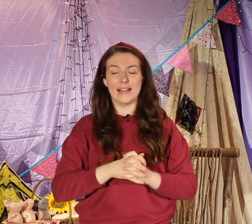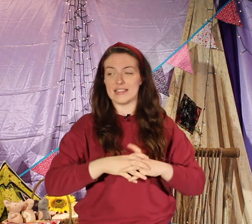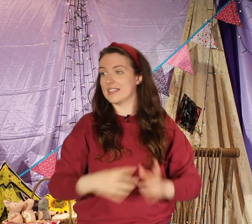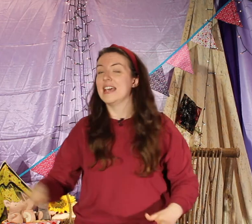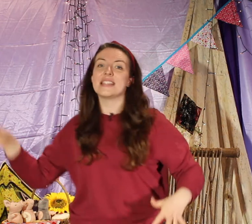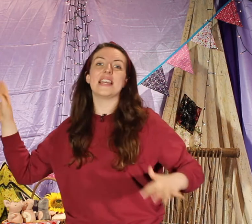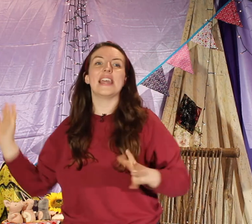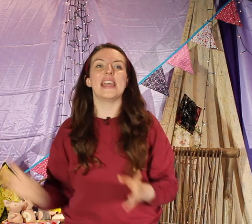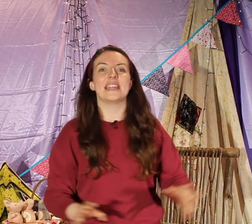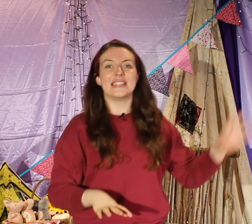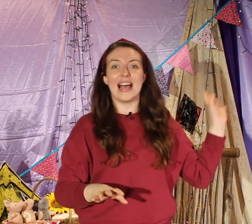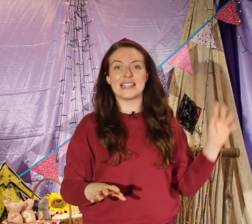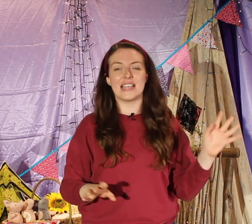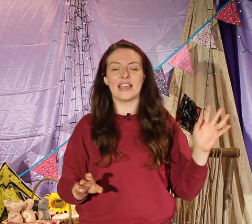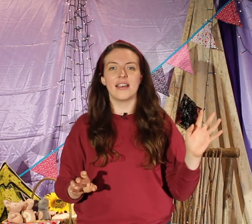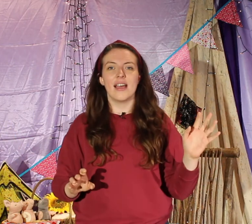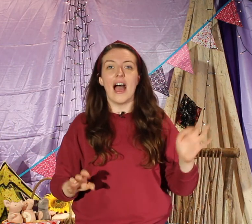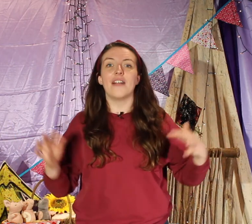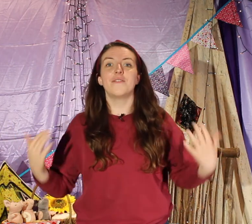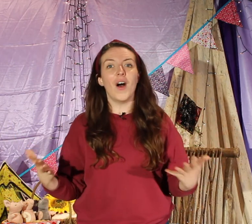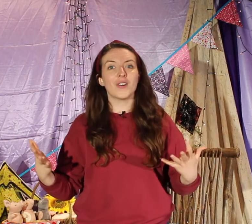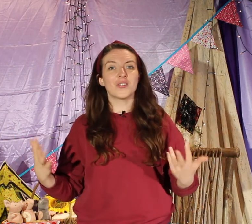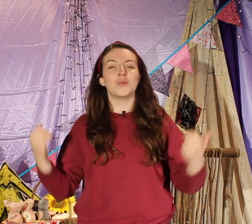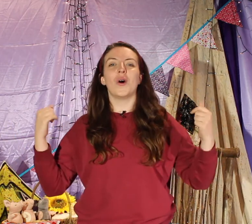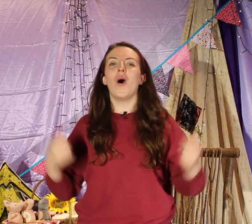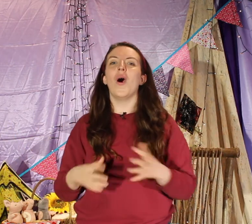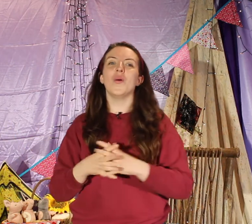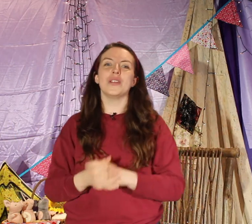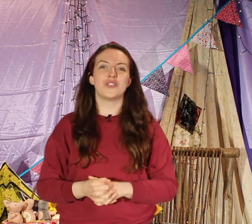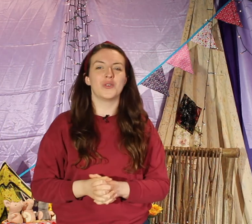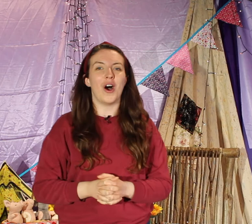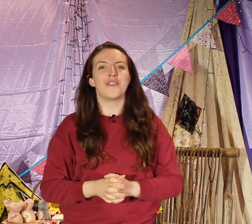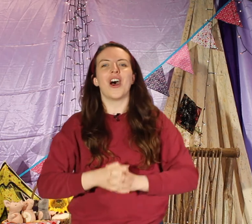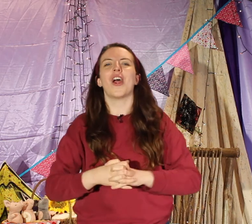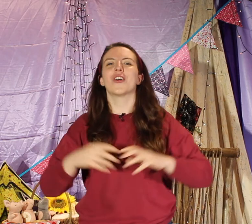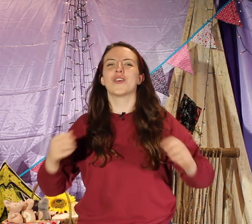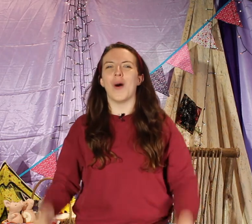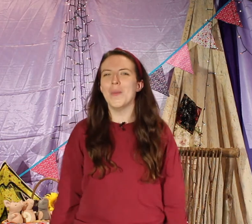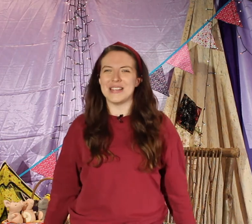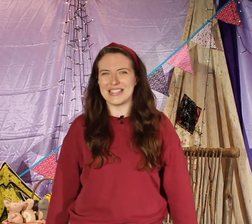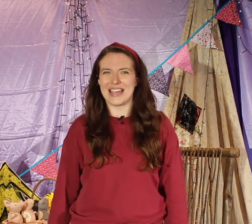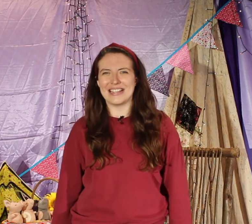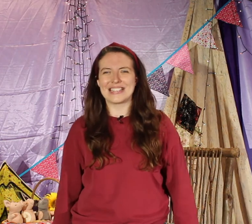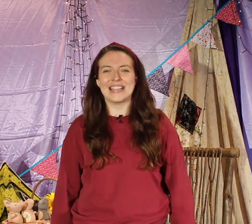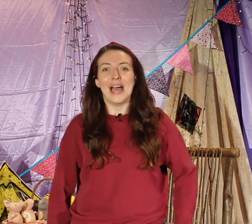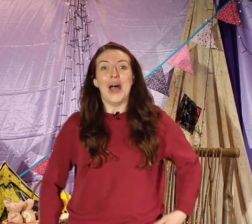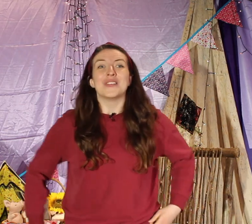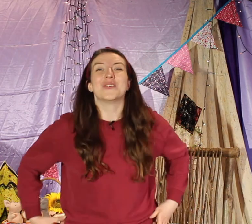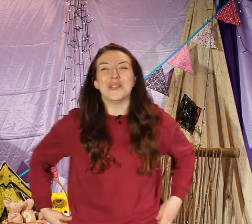talents, singing and dancing. And Fox would always show off her comedy skills. So she would